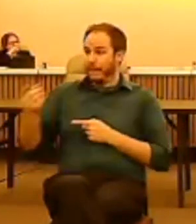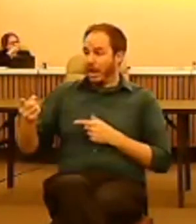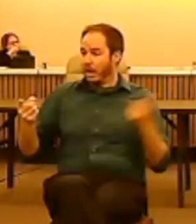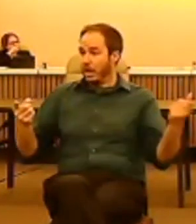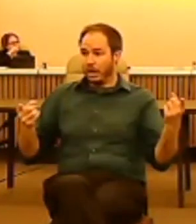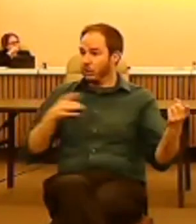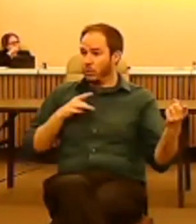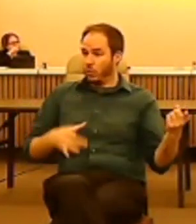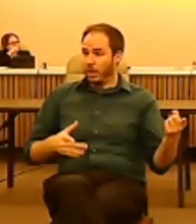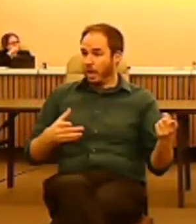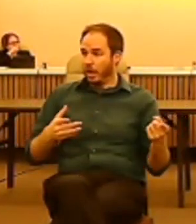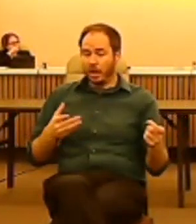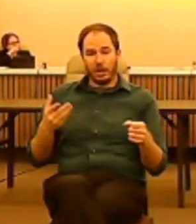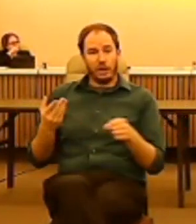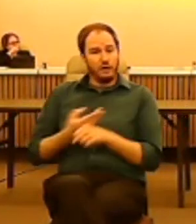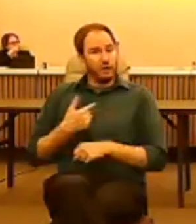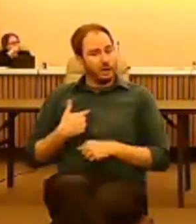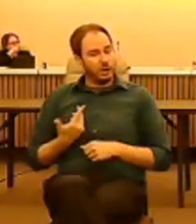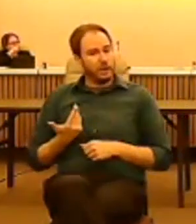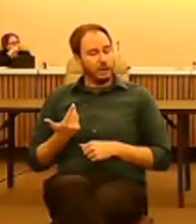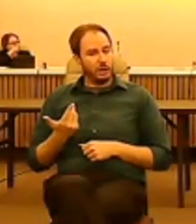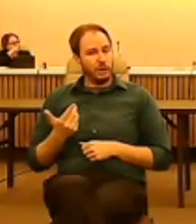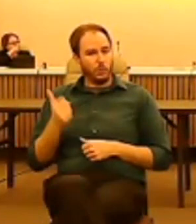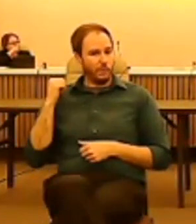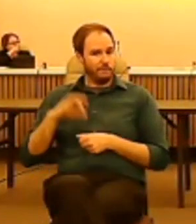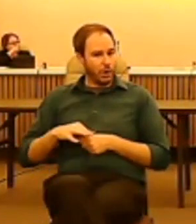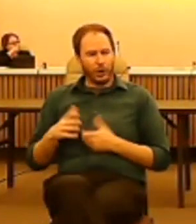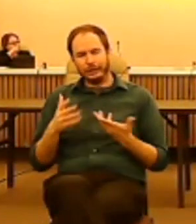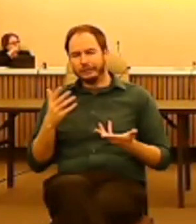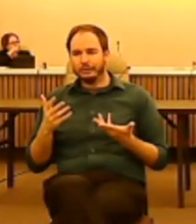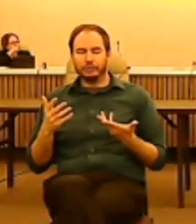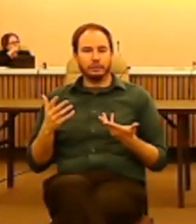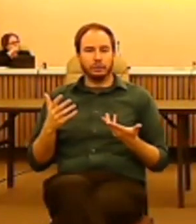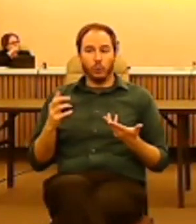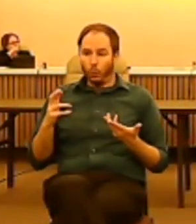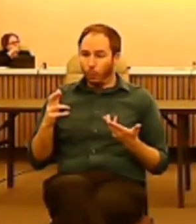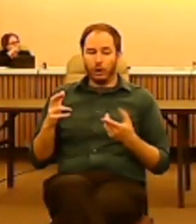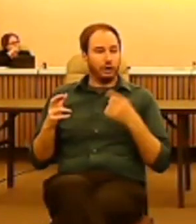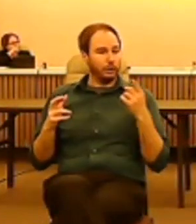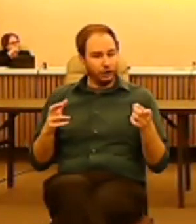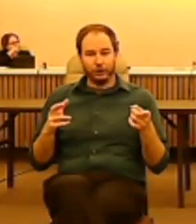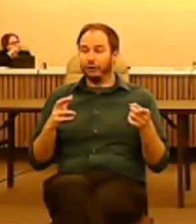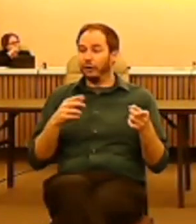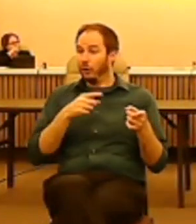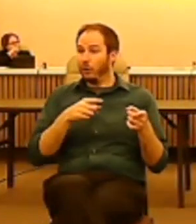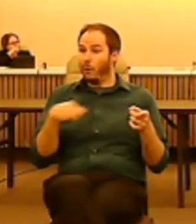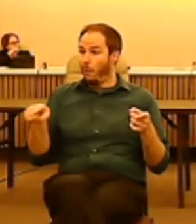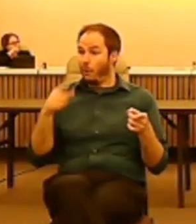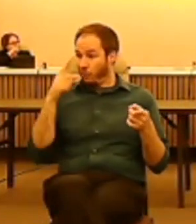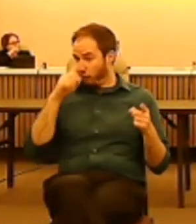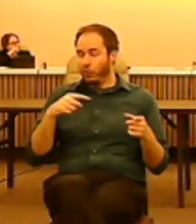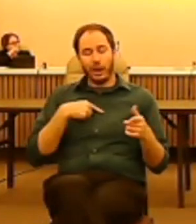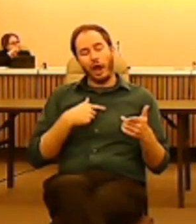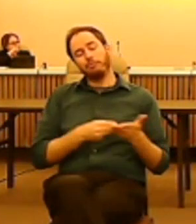Maybe my latest startup that I'm working on will take off tremendously and I'll be able to be silly rich and be able to buy lands, but who